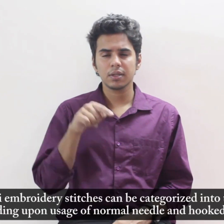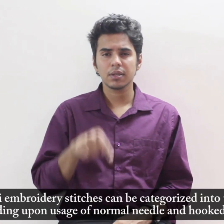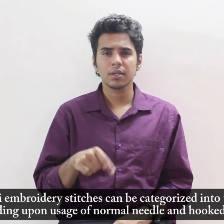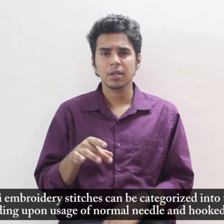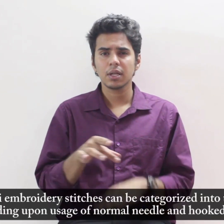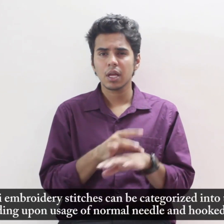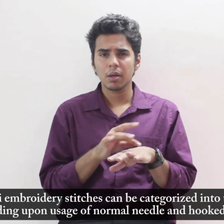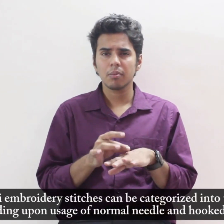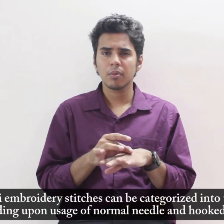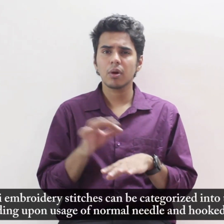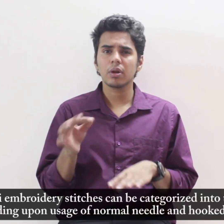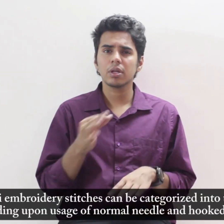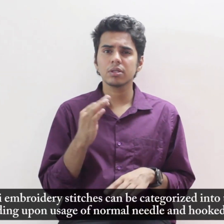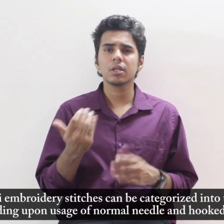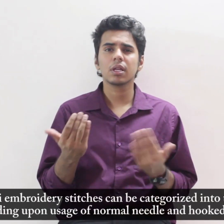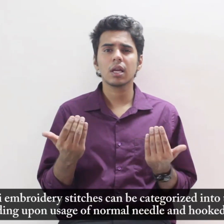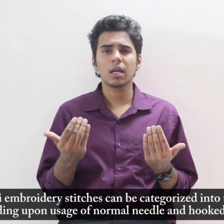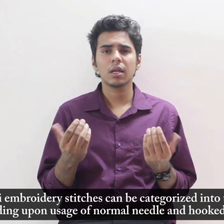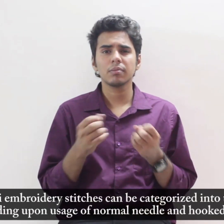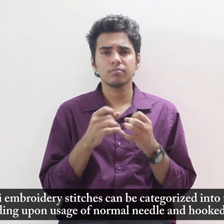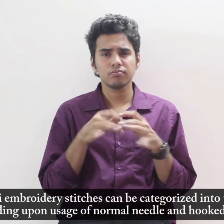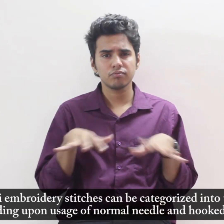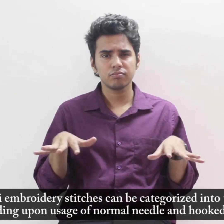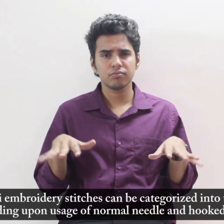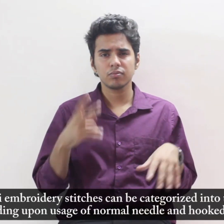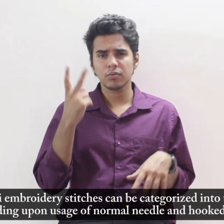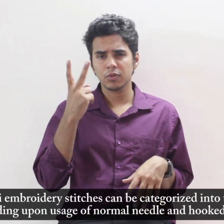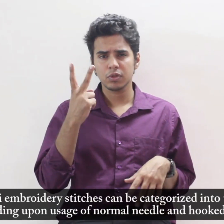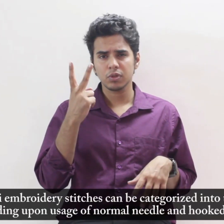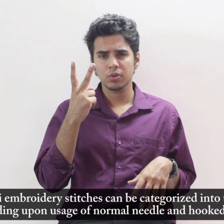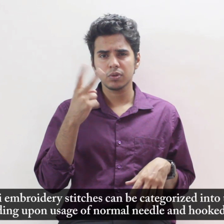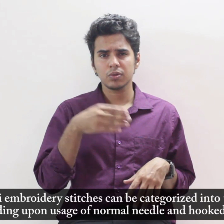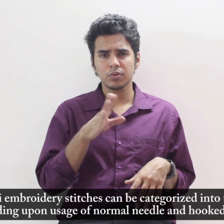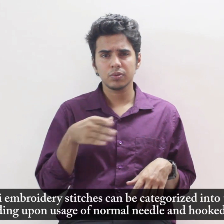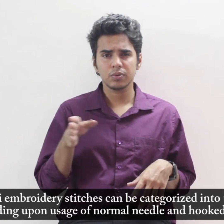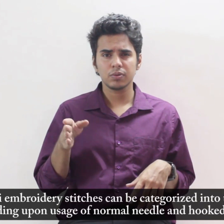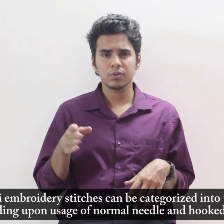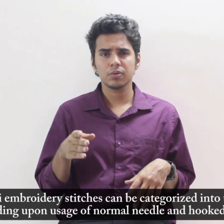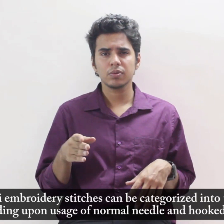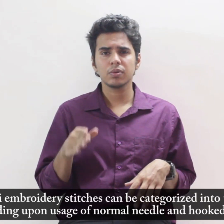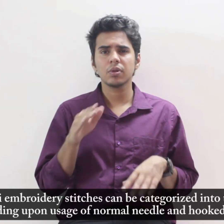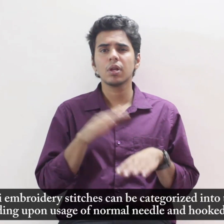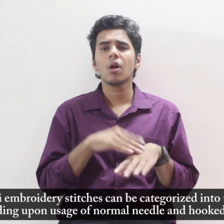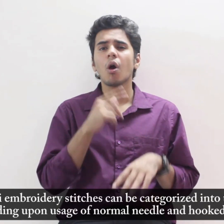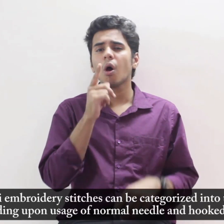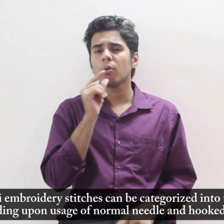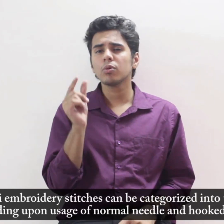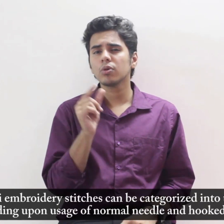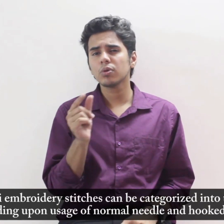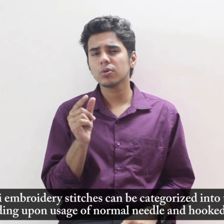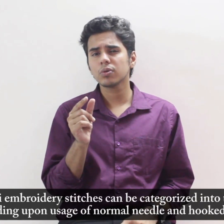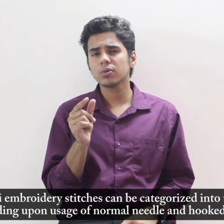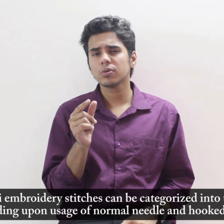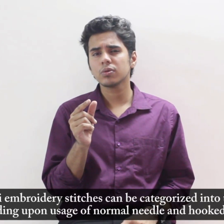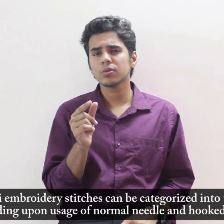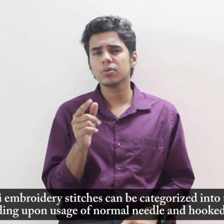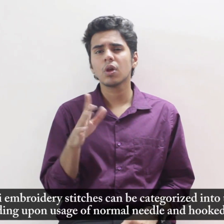The zari embroidery stitches can be categorized into two types depending upon usage of normal needle